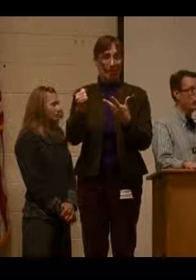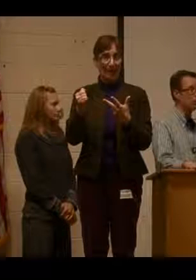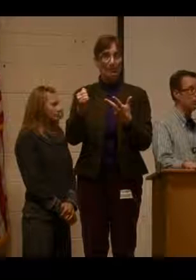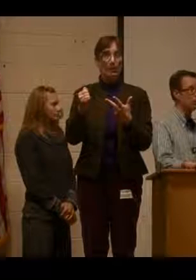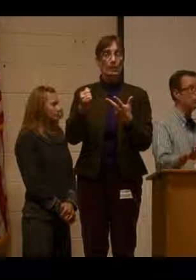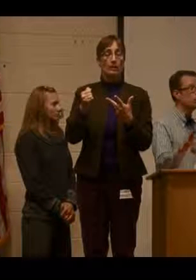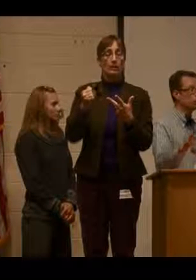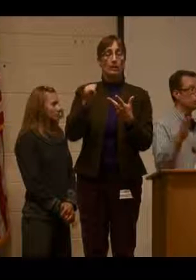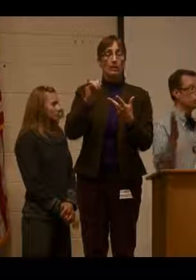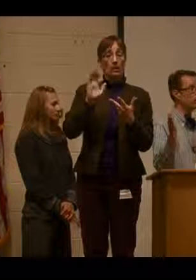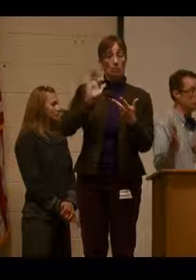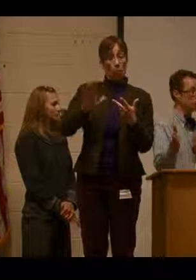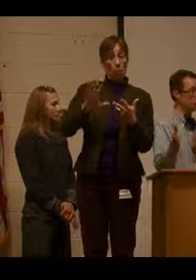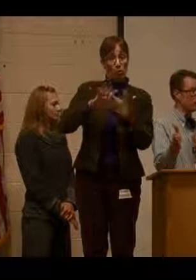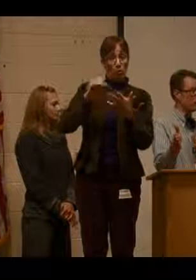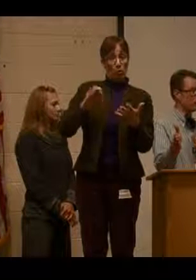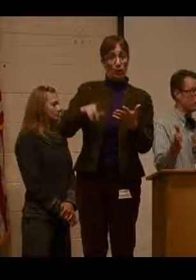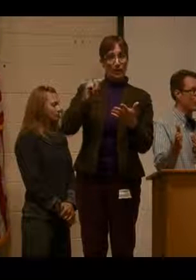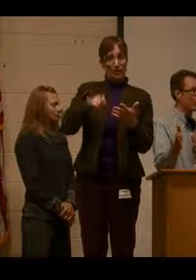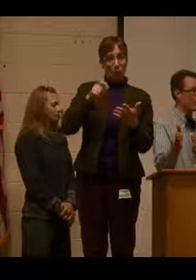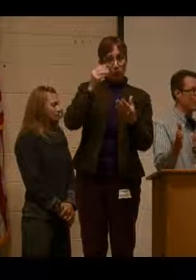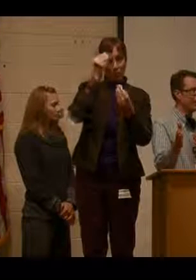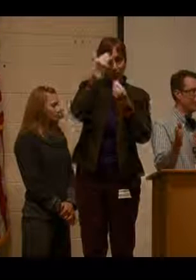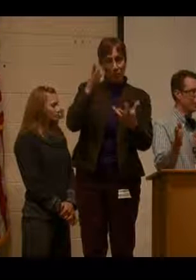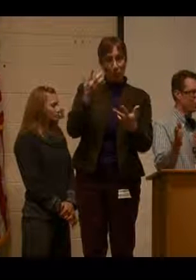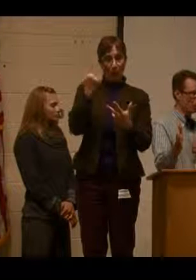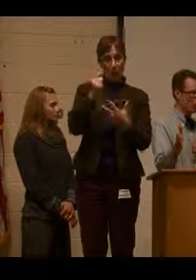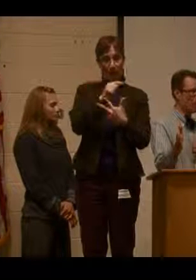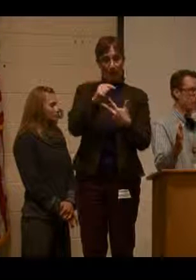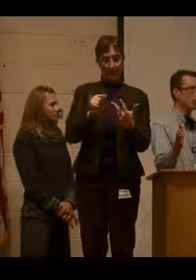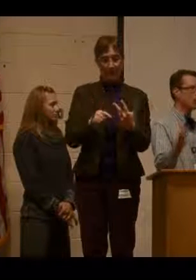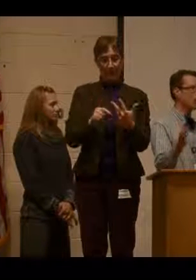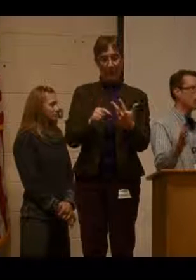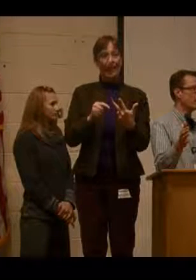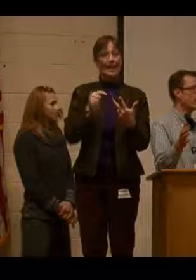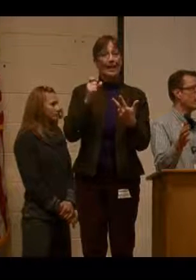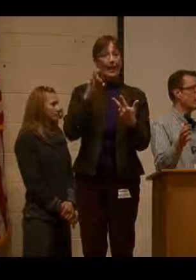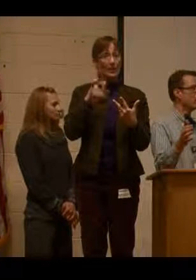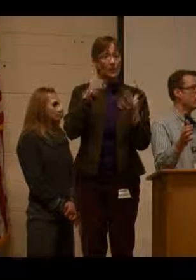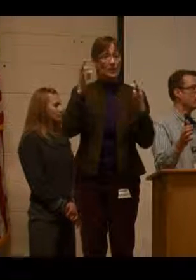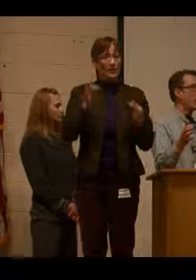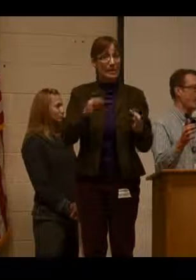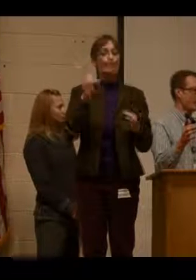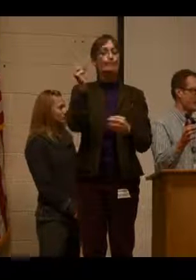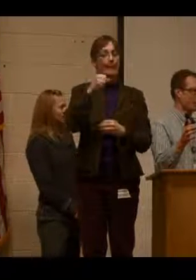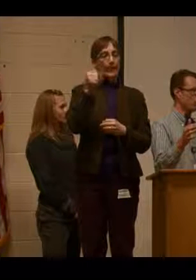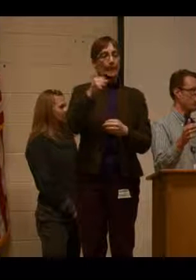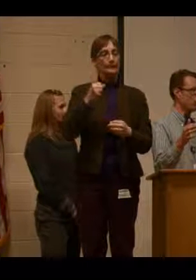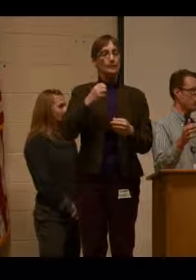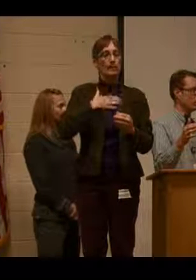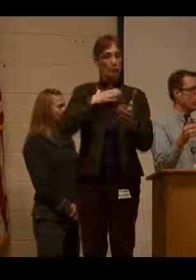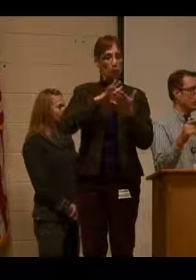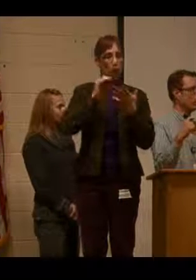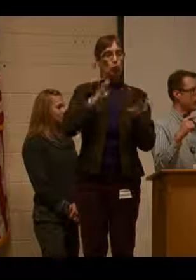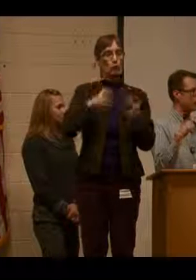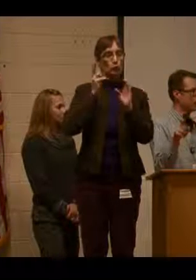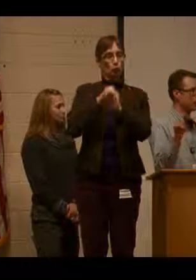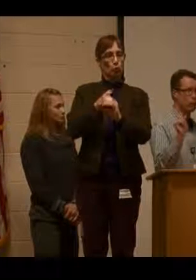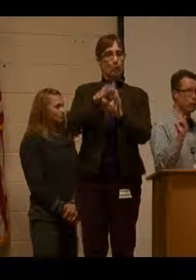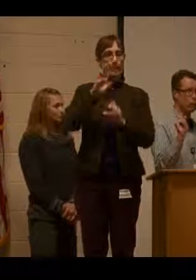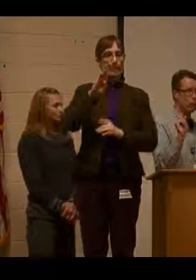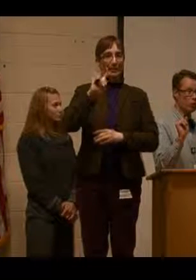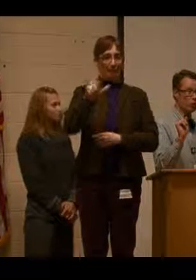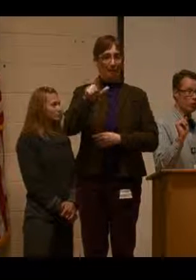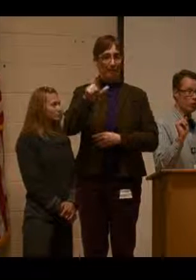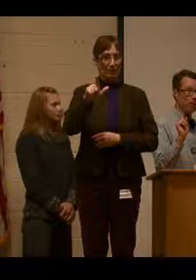to Life program so that we not issue the diploma during the graduation ceremony.